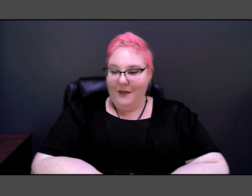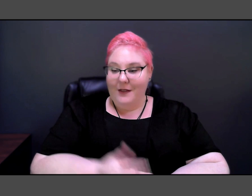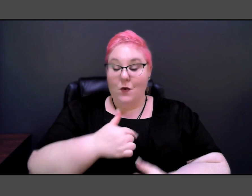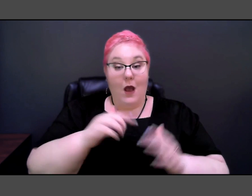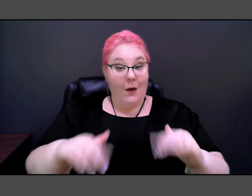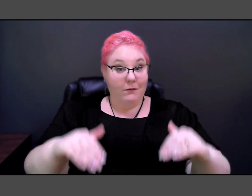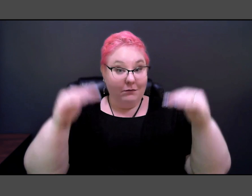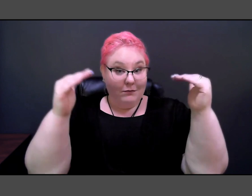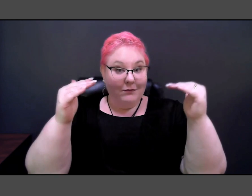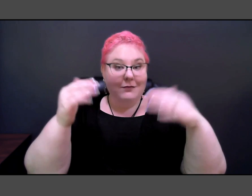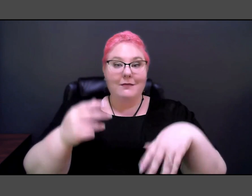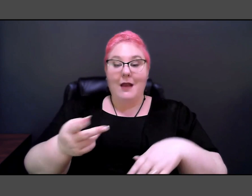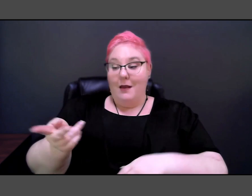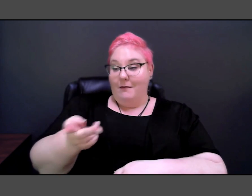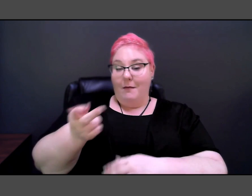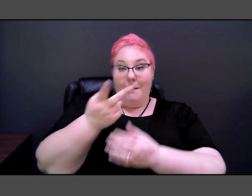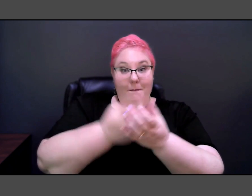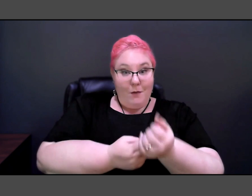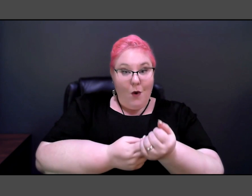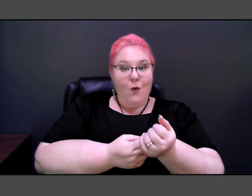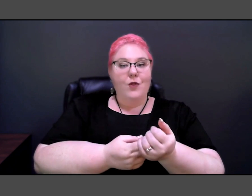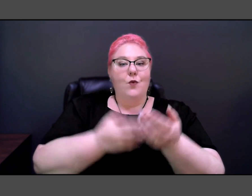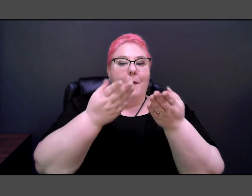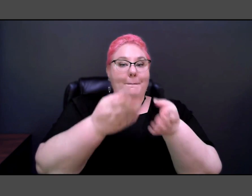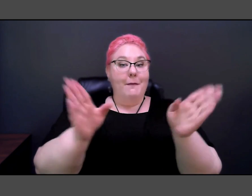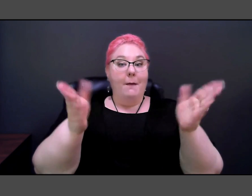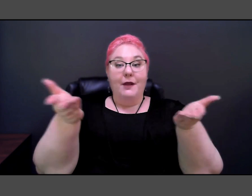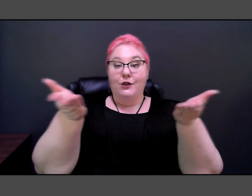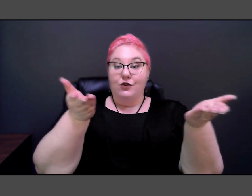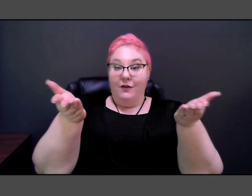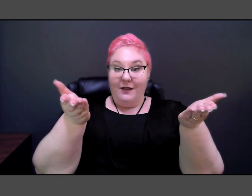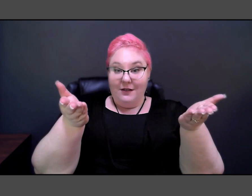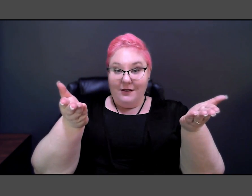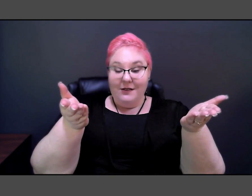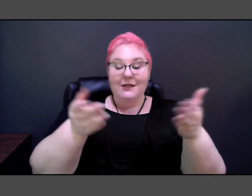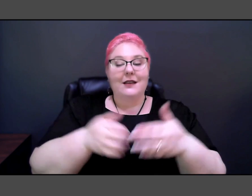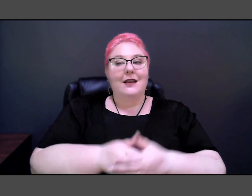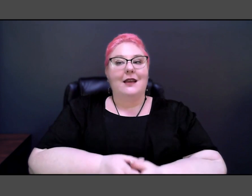servants who cared deeply about the communities where they lived.